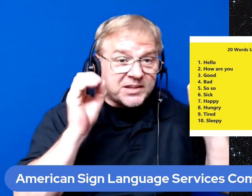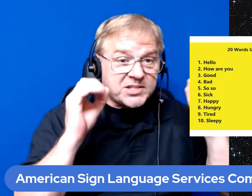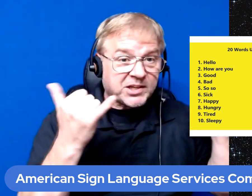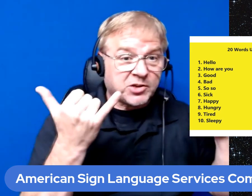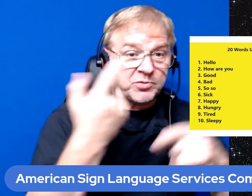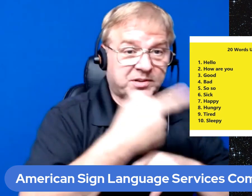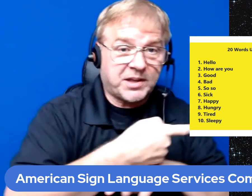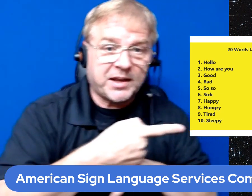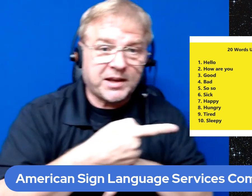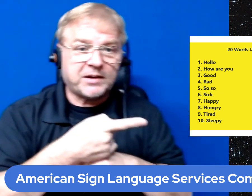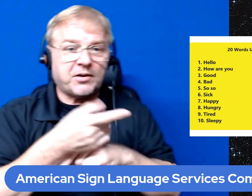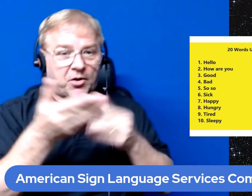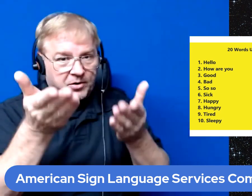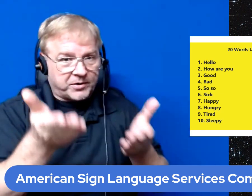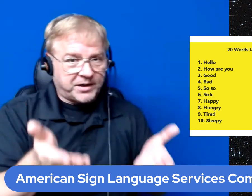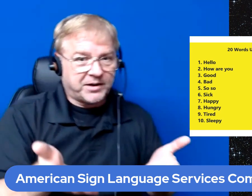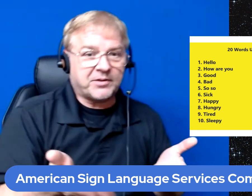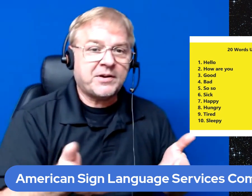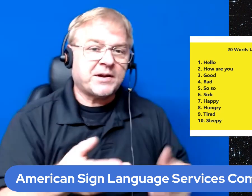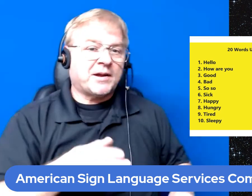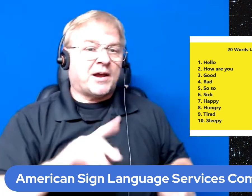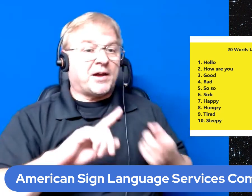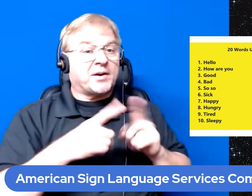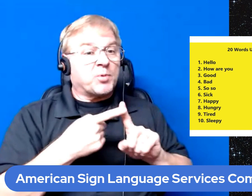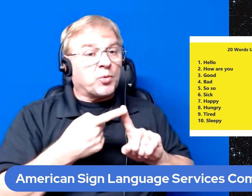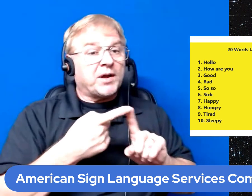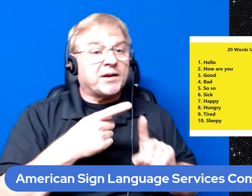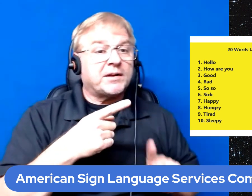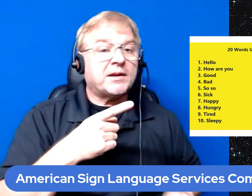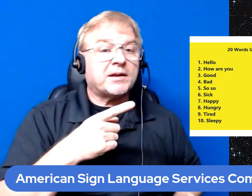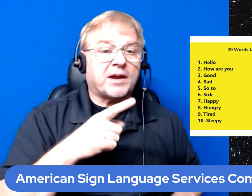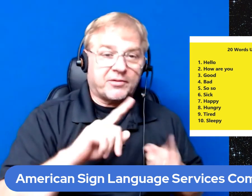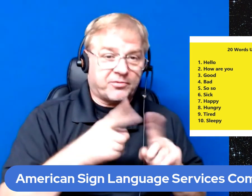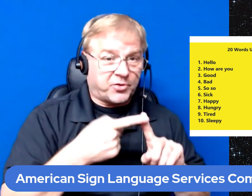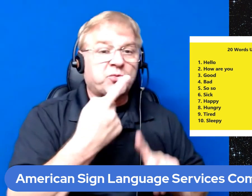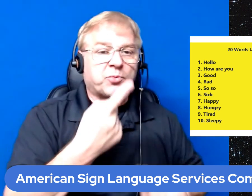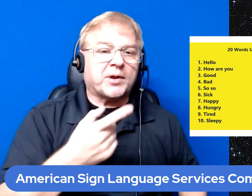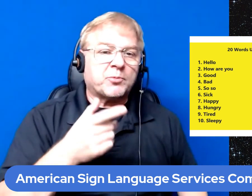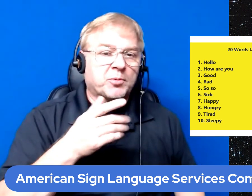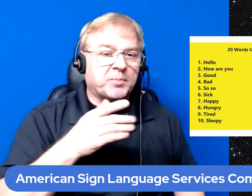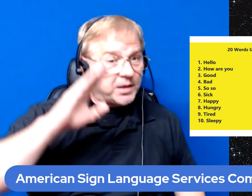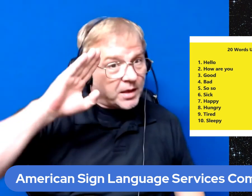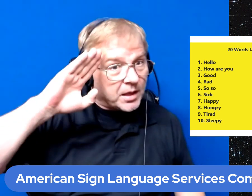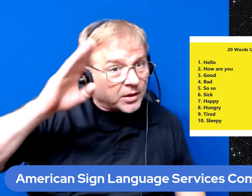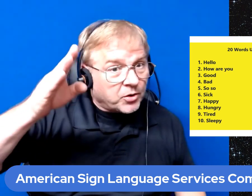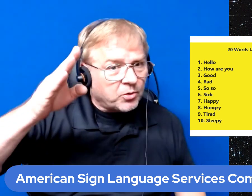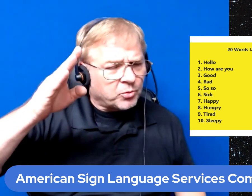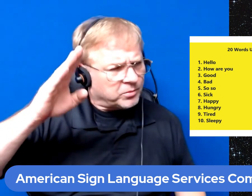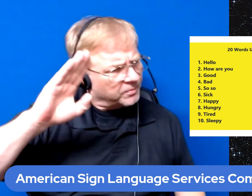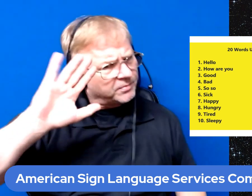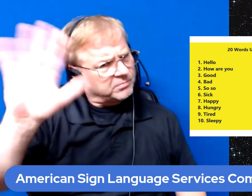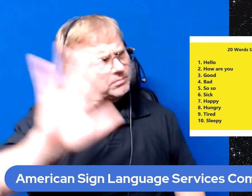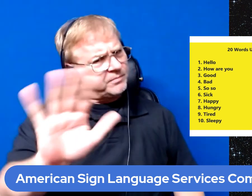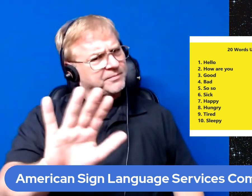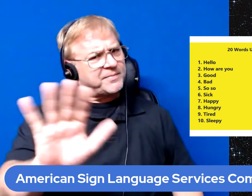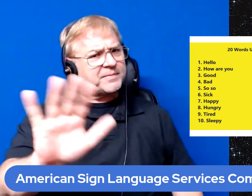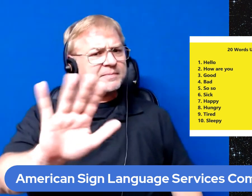teaching you today are here. Number one, the first one will be hello.